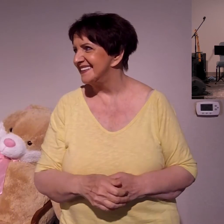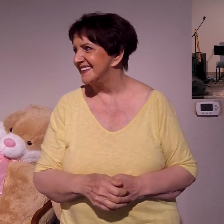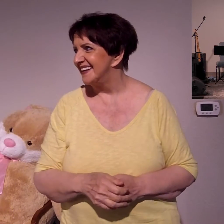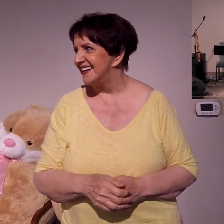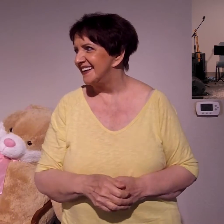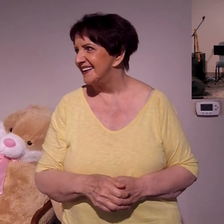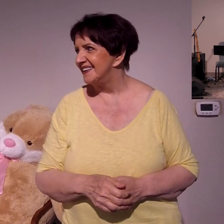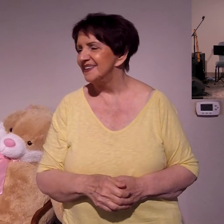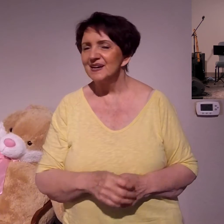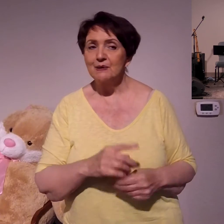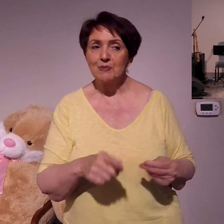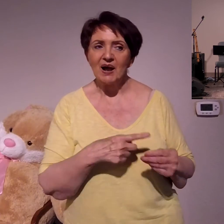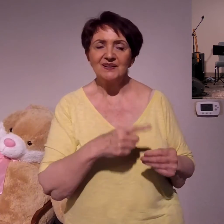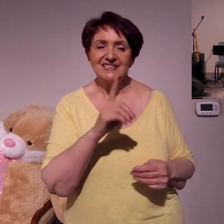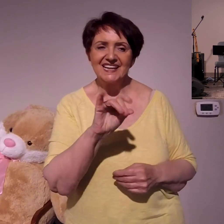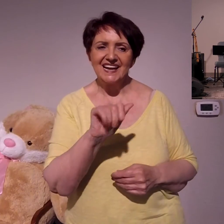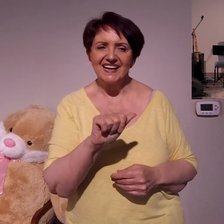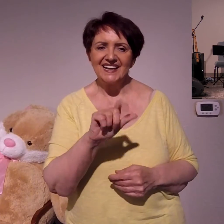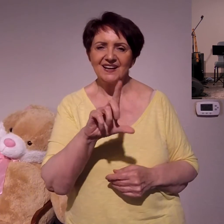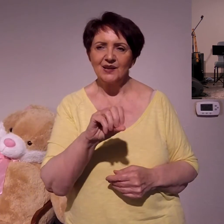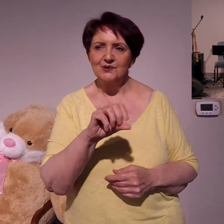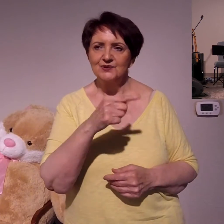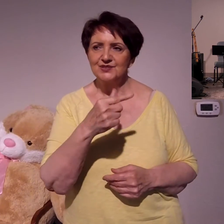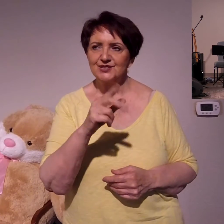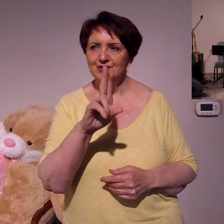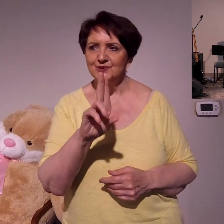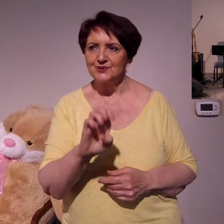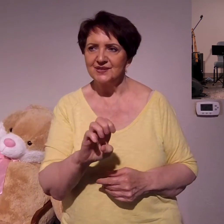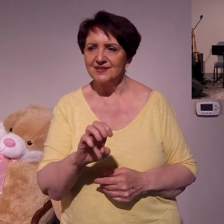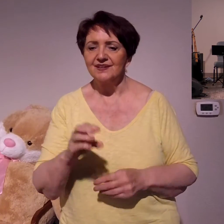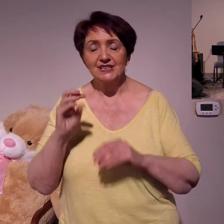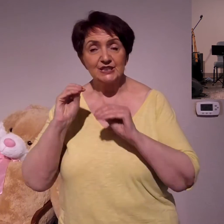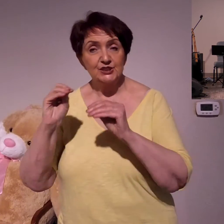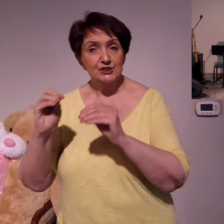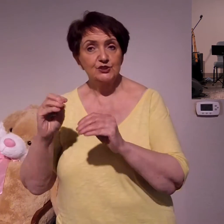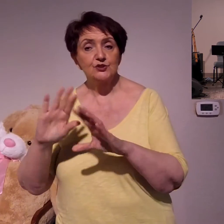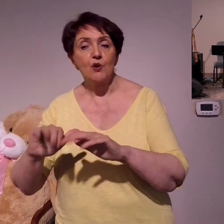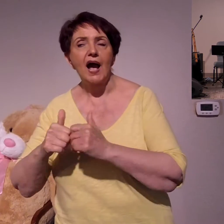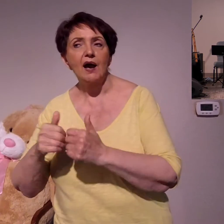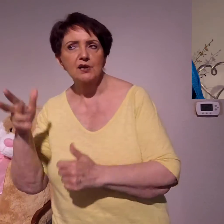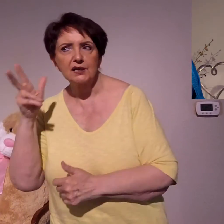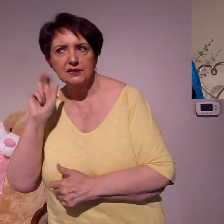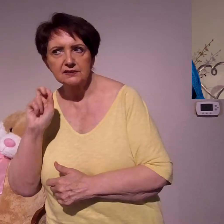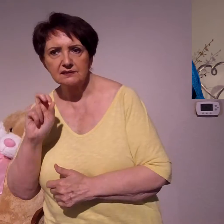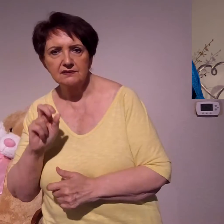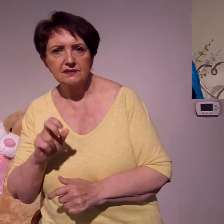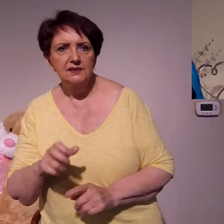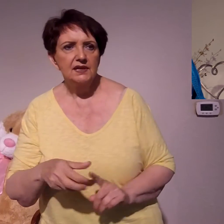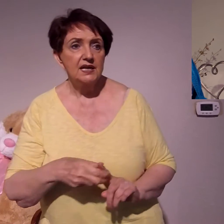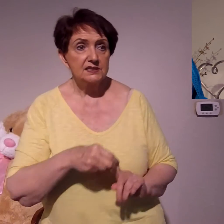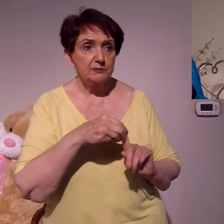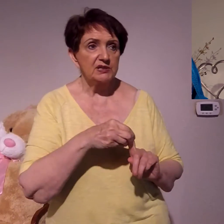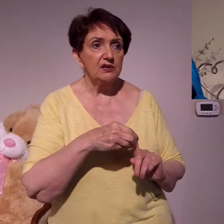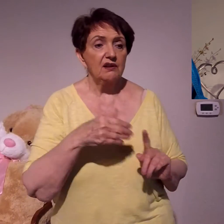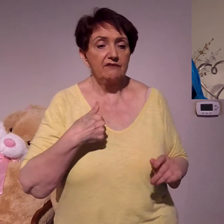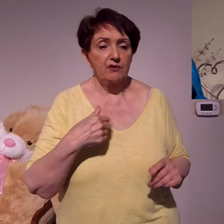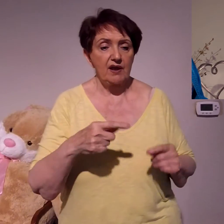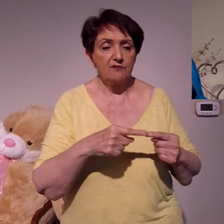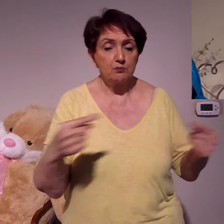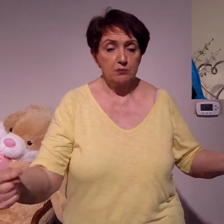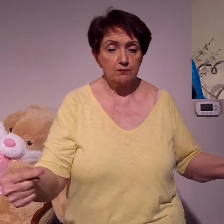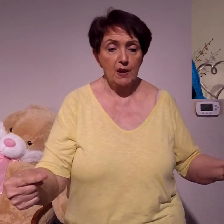is one of our circles of life here at CSLDallas is the dialogue circle. and you make a 6-month commitment to meet once a month. I'm